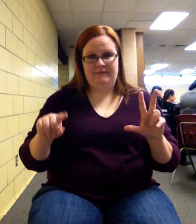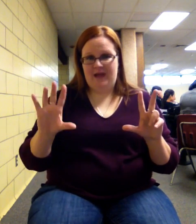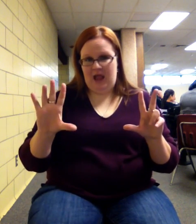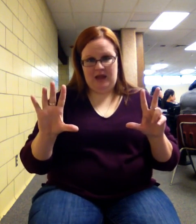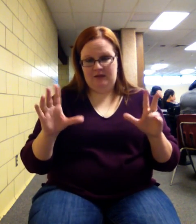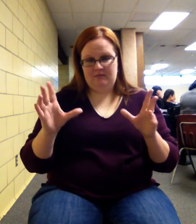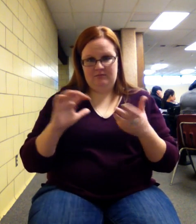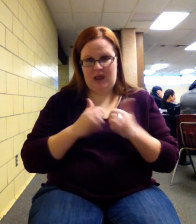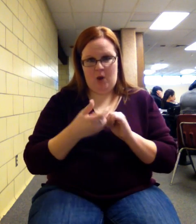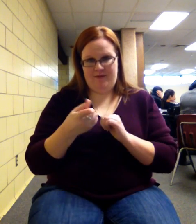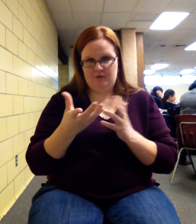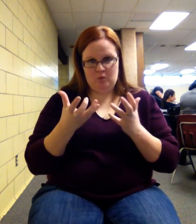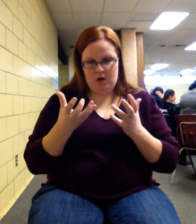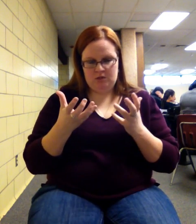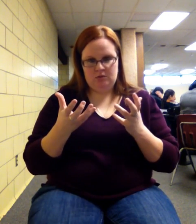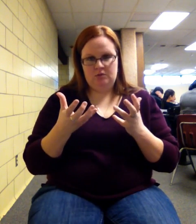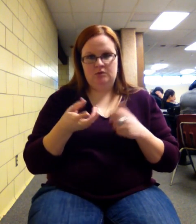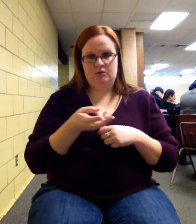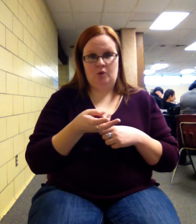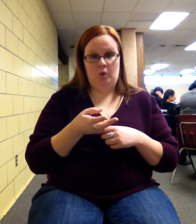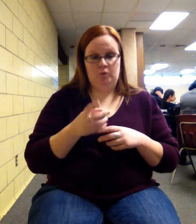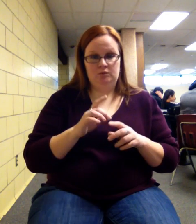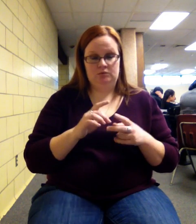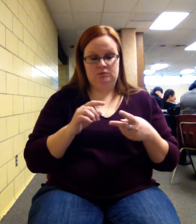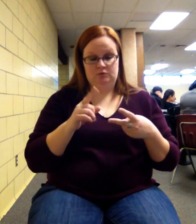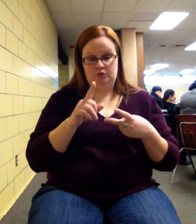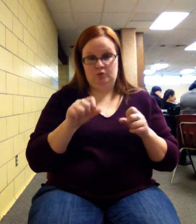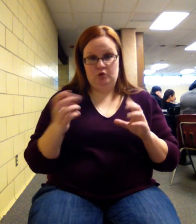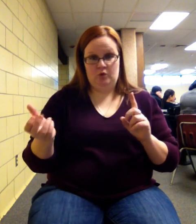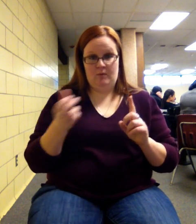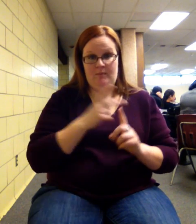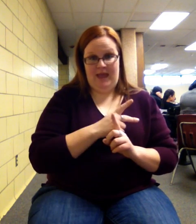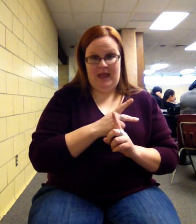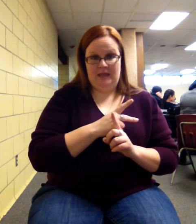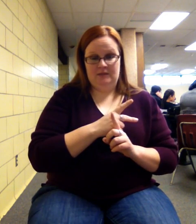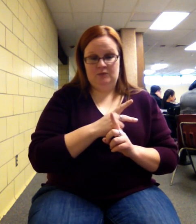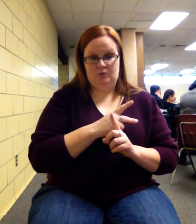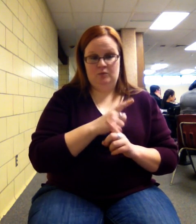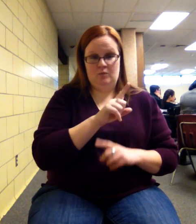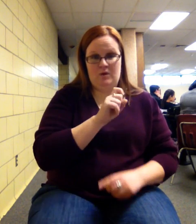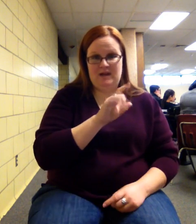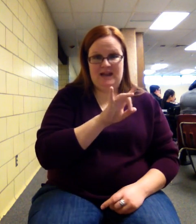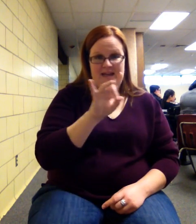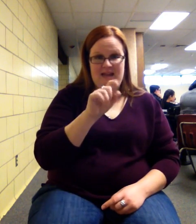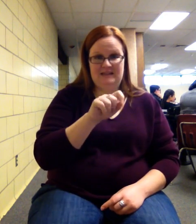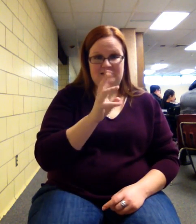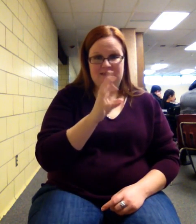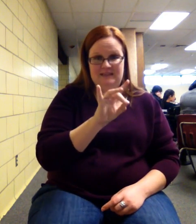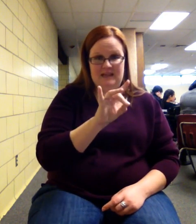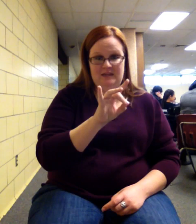way you want to. So the two ways you could have done that was you could have gone back to the 188.68 and